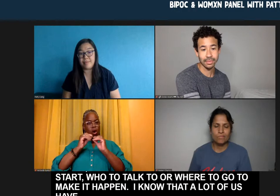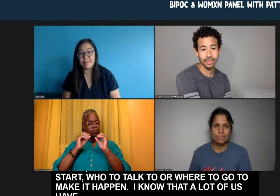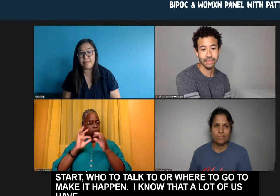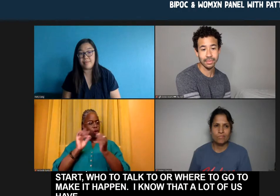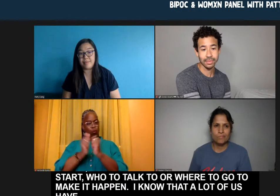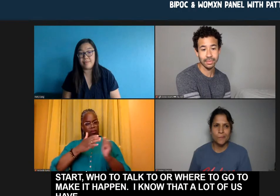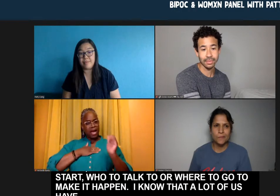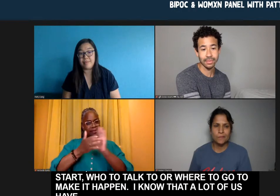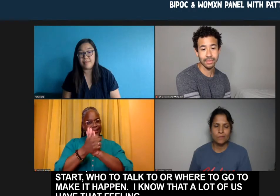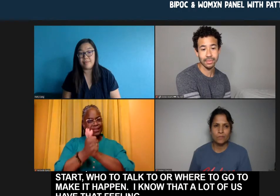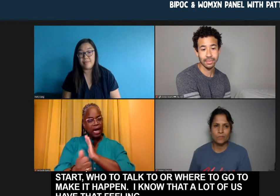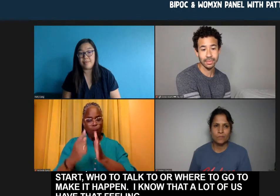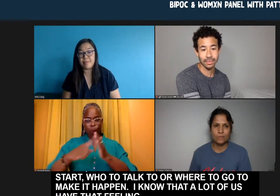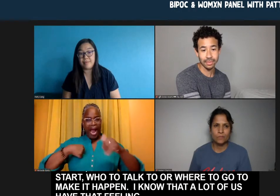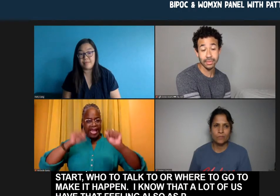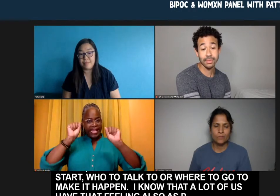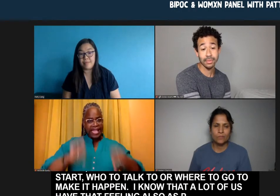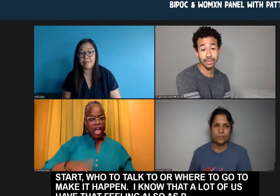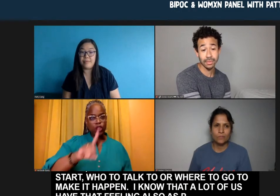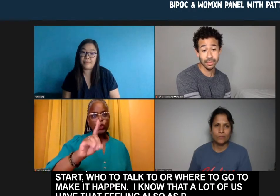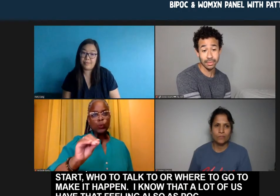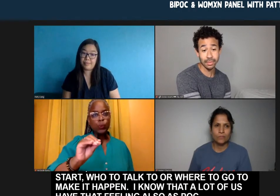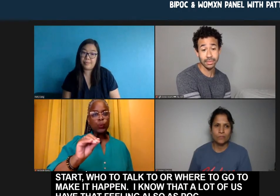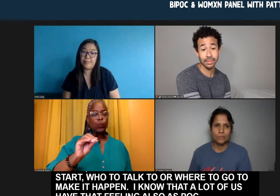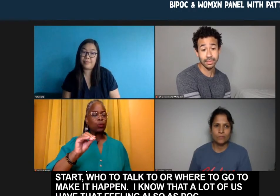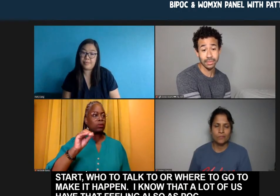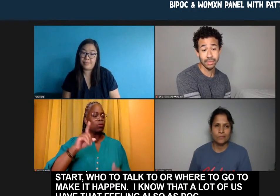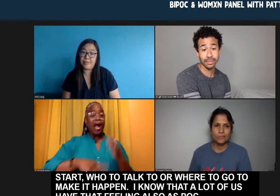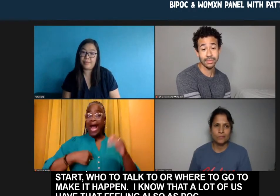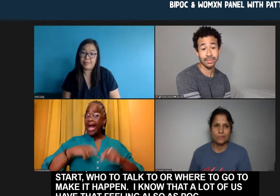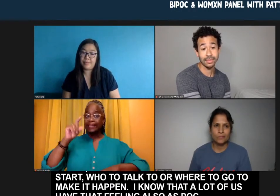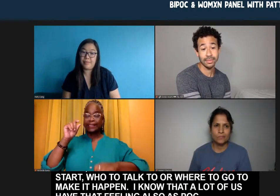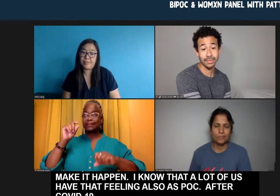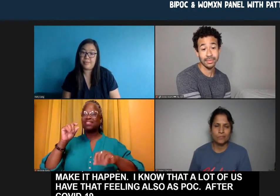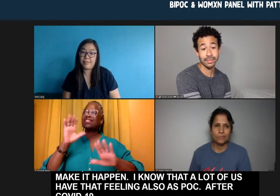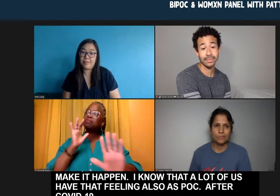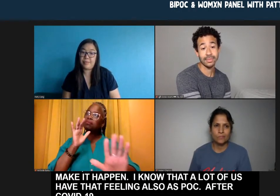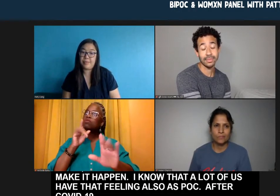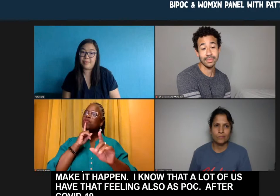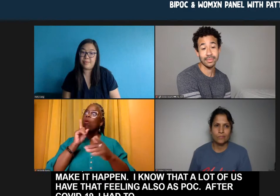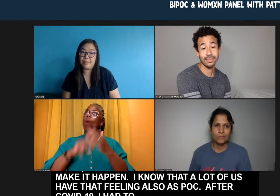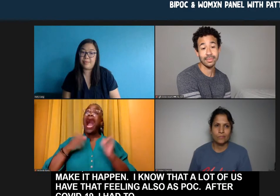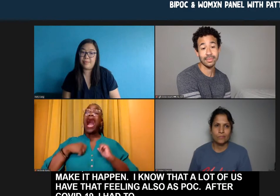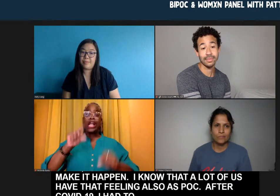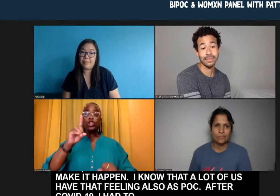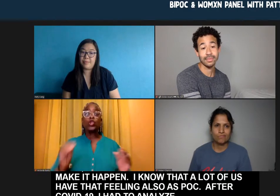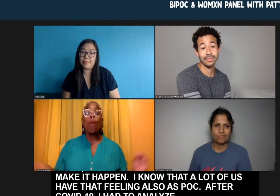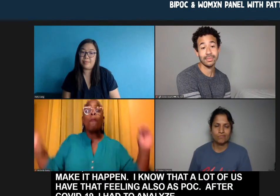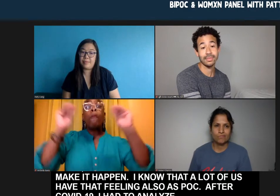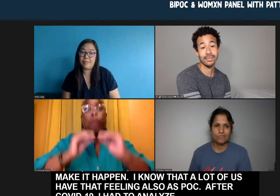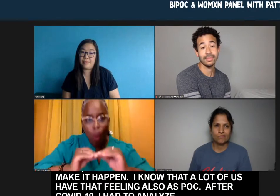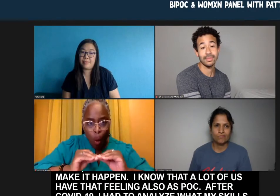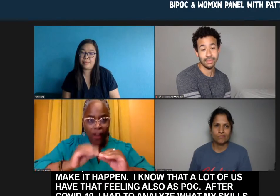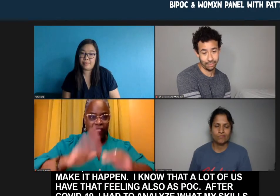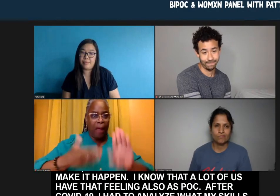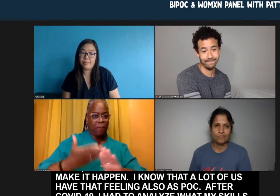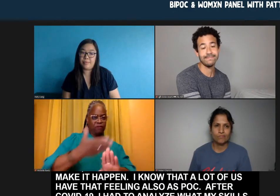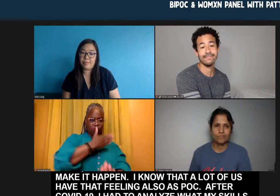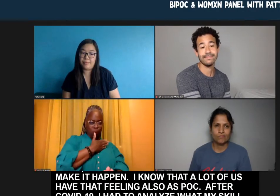So after COVID-19, I've really had to analyze what my skills are, what it is that I can do, and the fact that I can